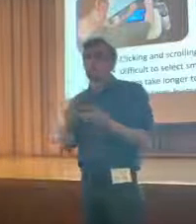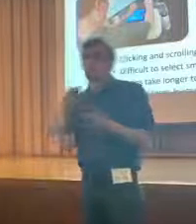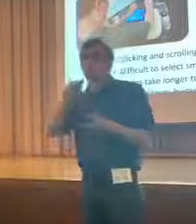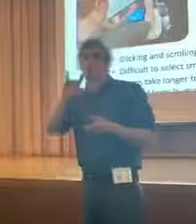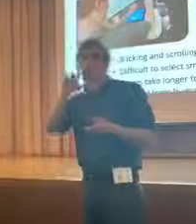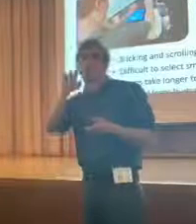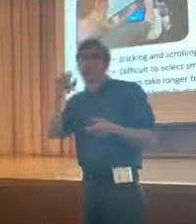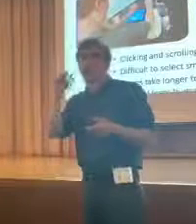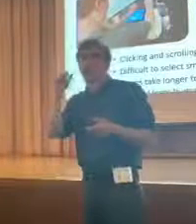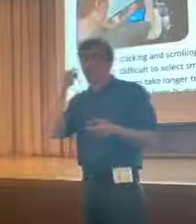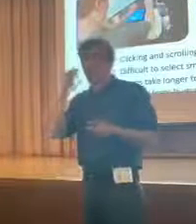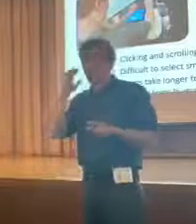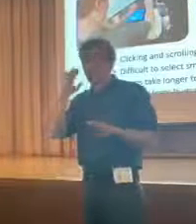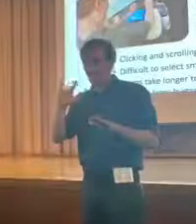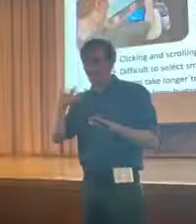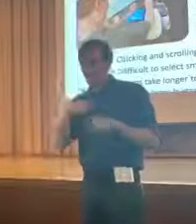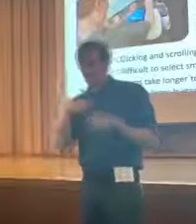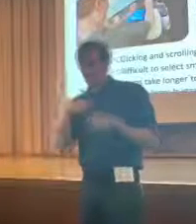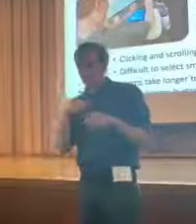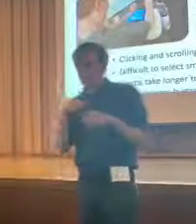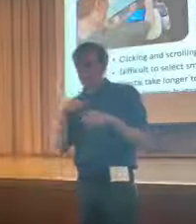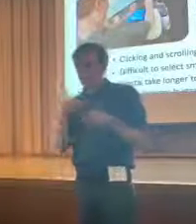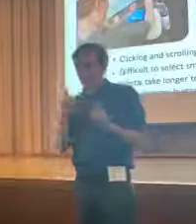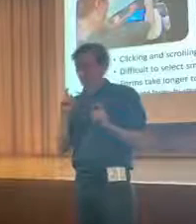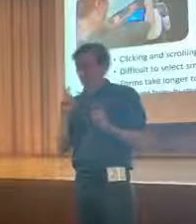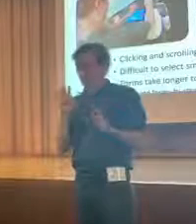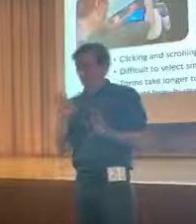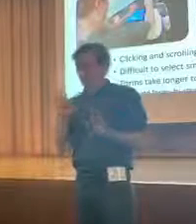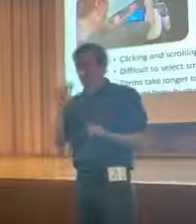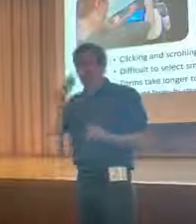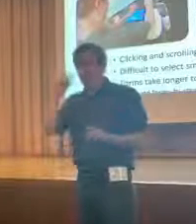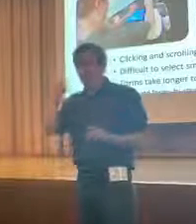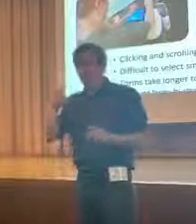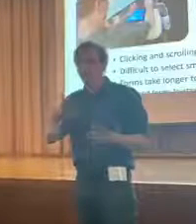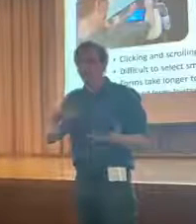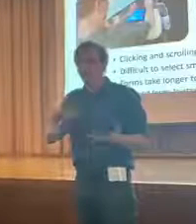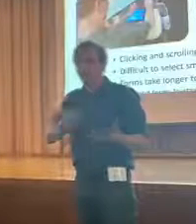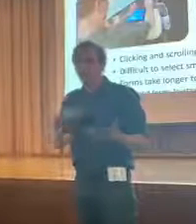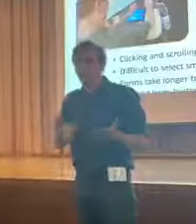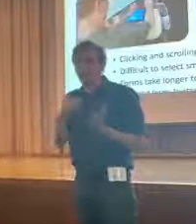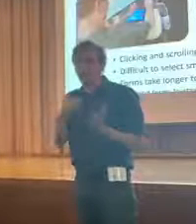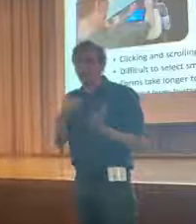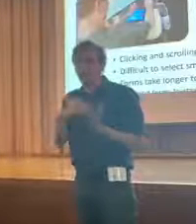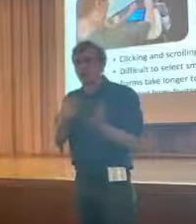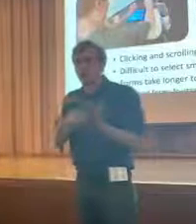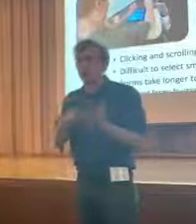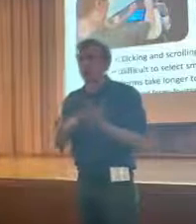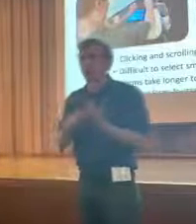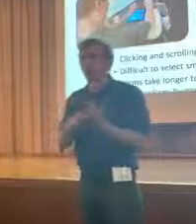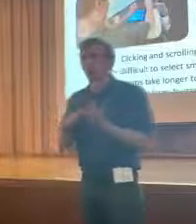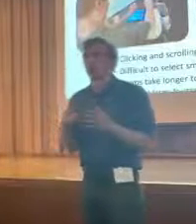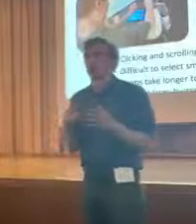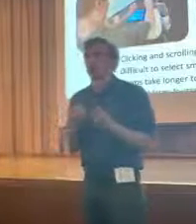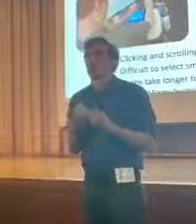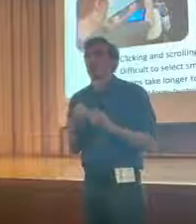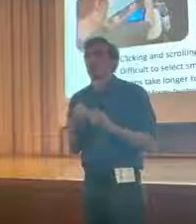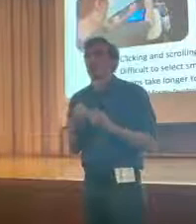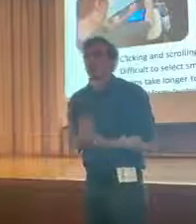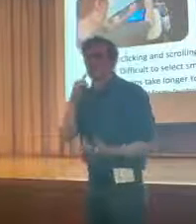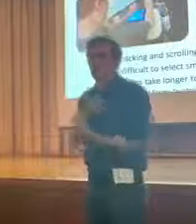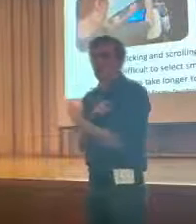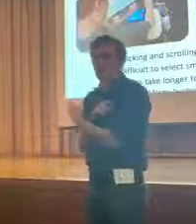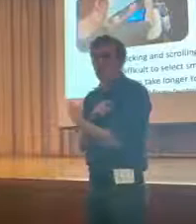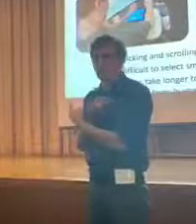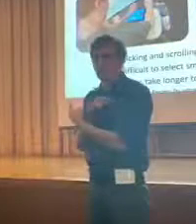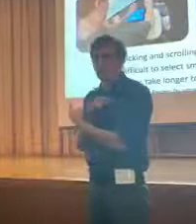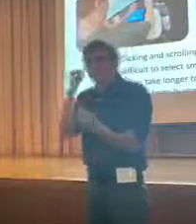can make it very impossible to access. It can be difficult for him to select like small links that are grouped together,